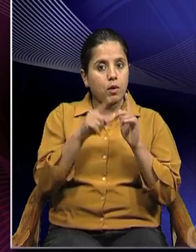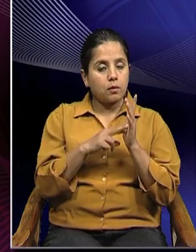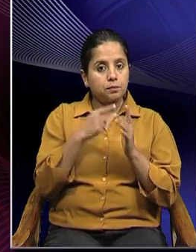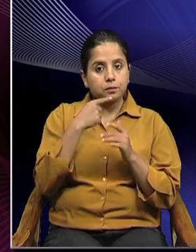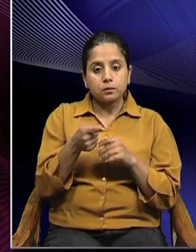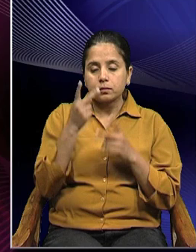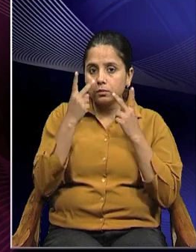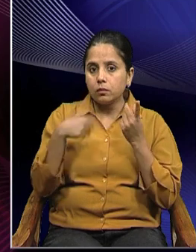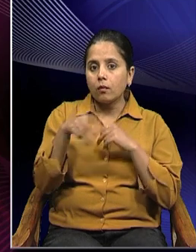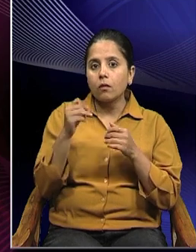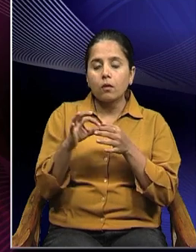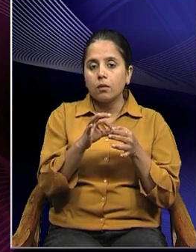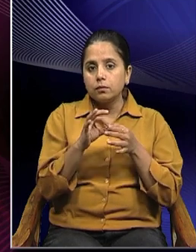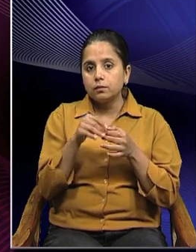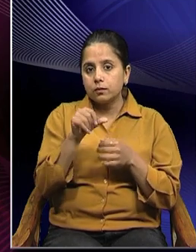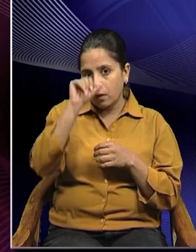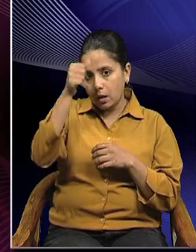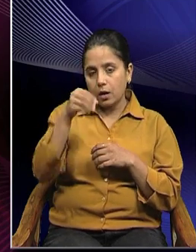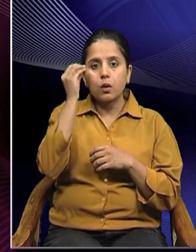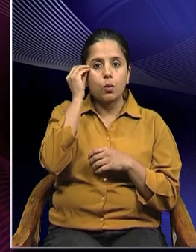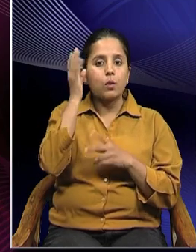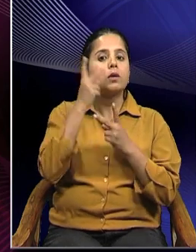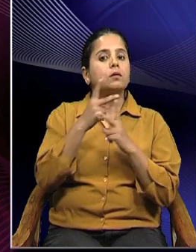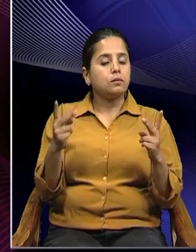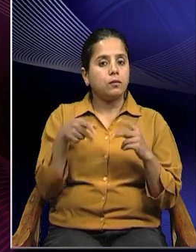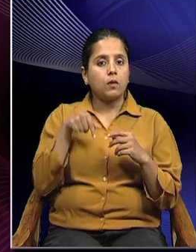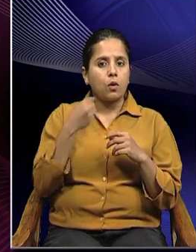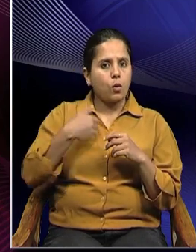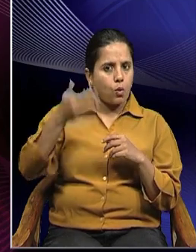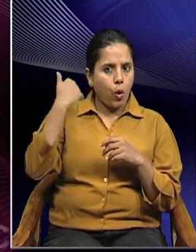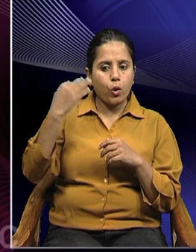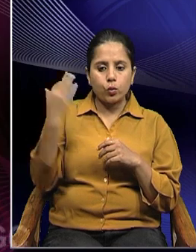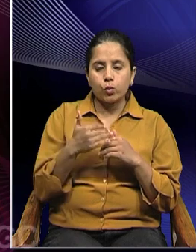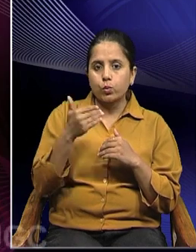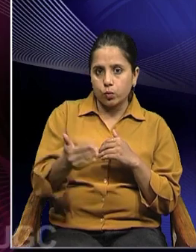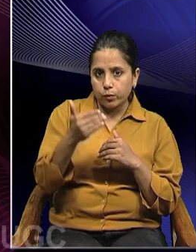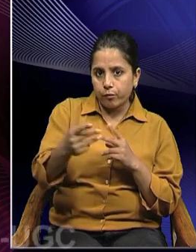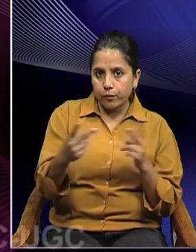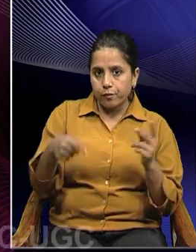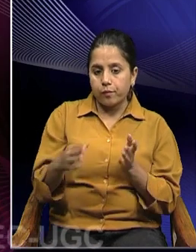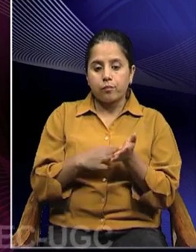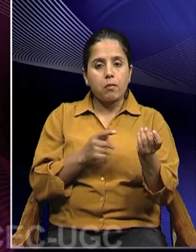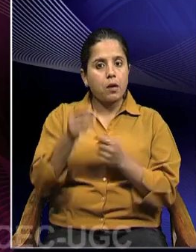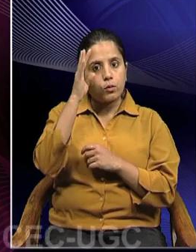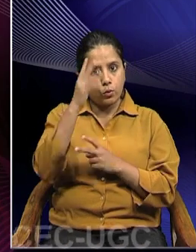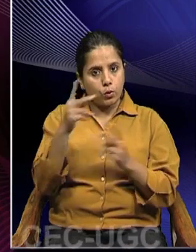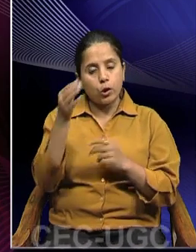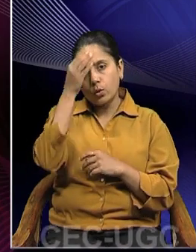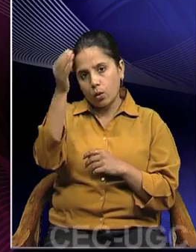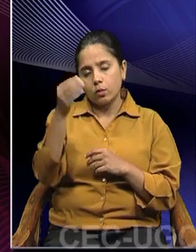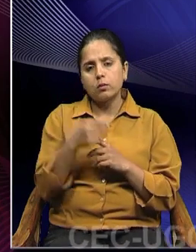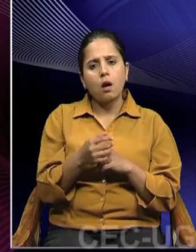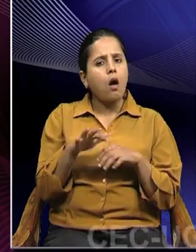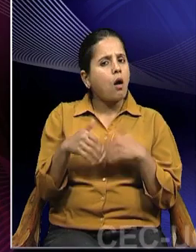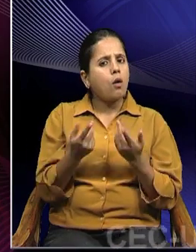is seeking the linkages between the Indian wisdom, ancient and modern, with the management theories and concepts. So, how